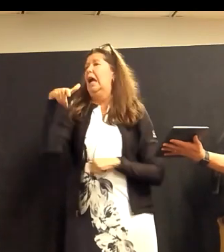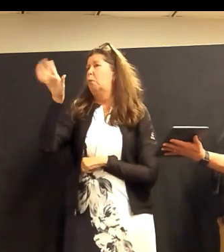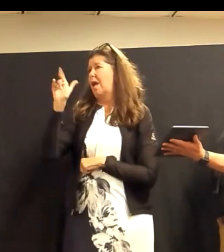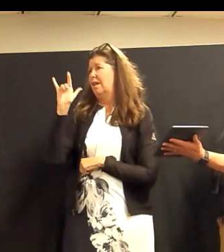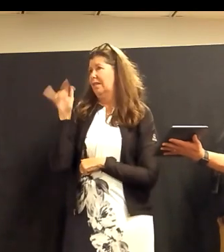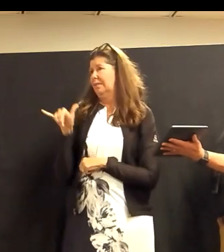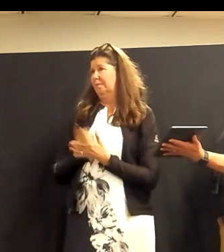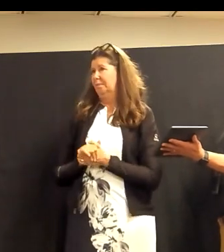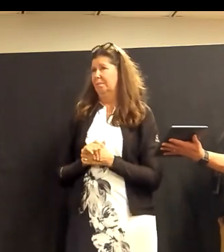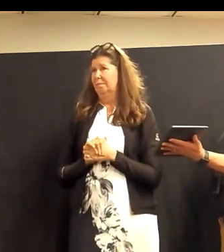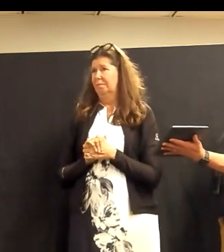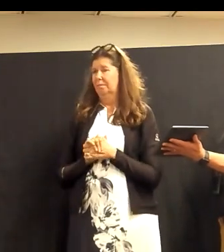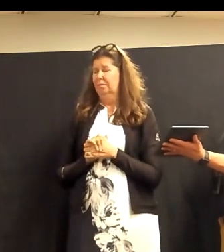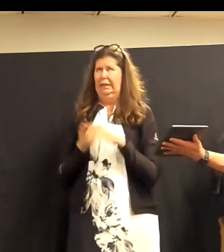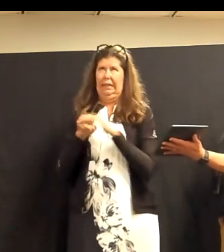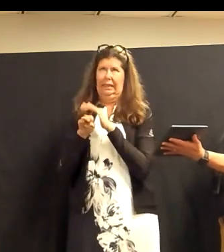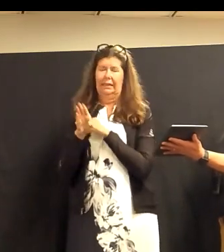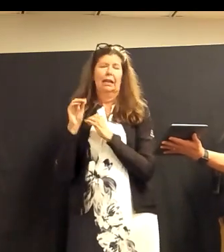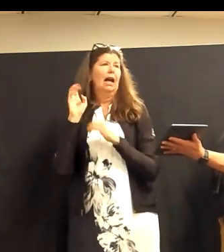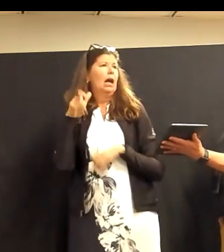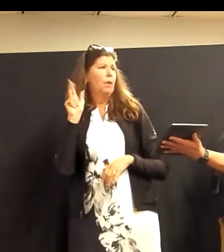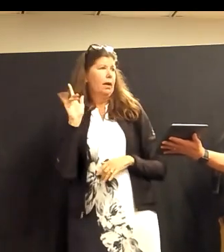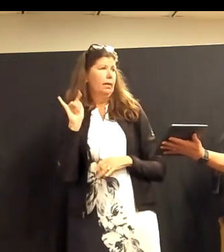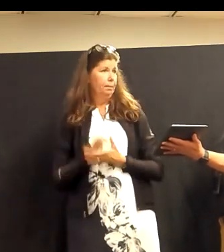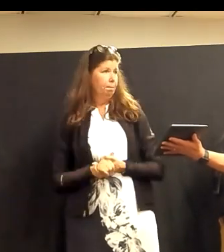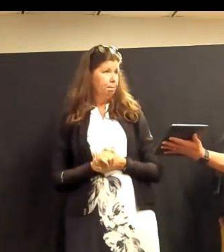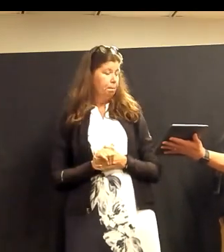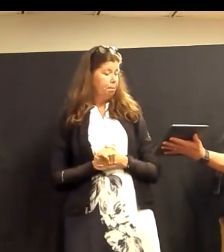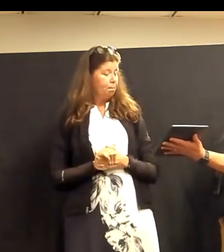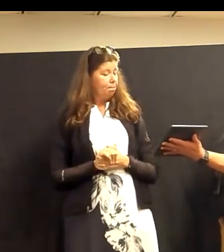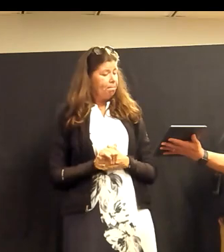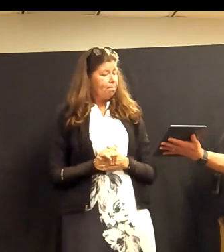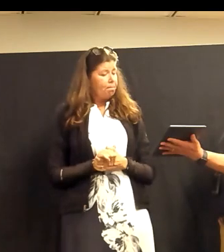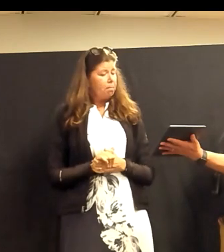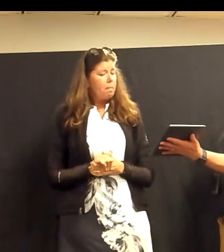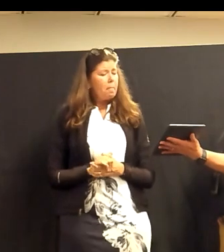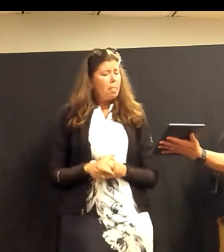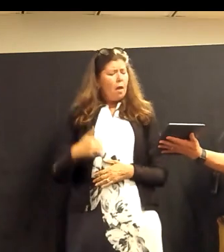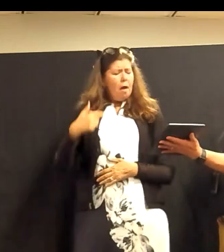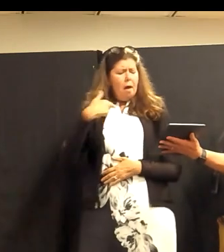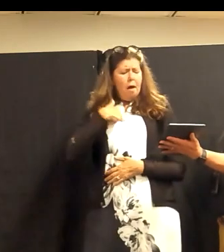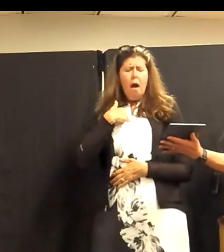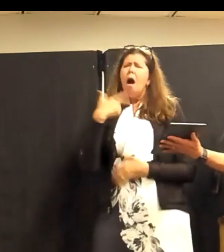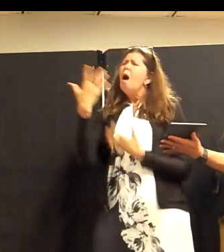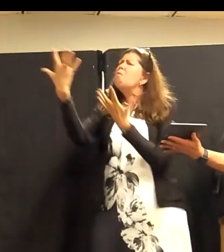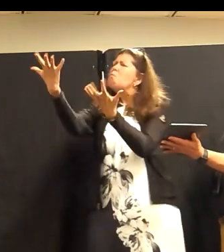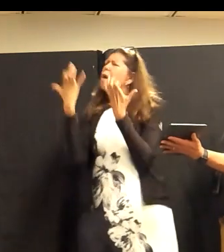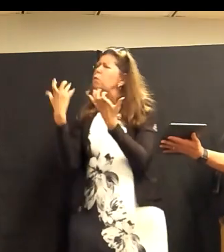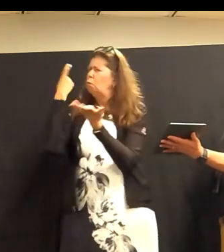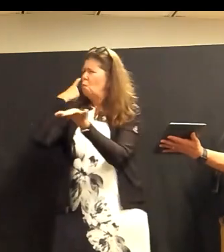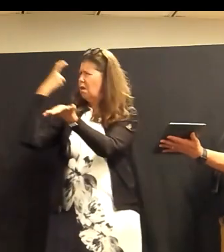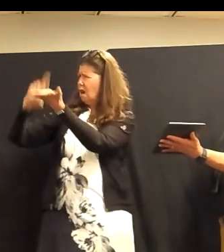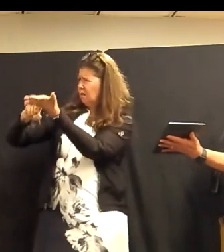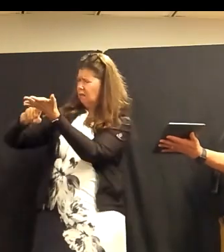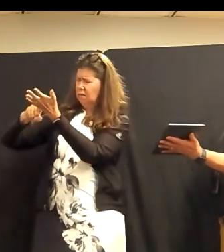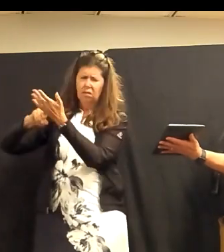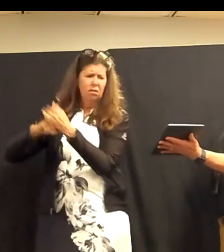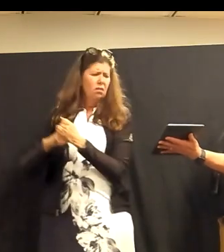true foundation for equality and justice and access for our community.